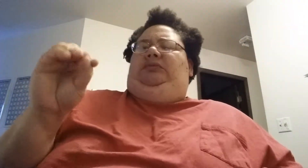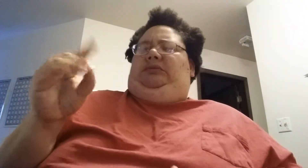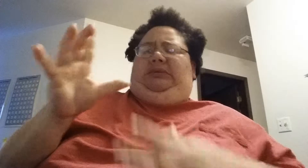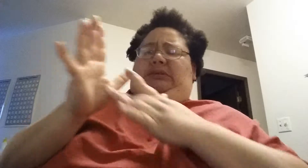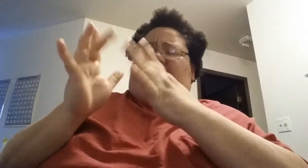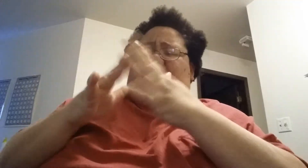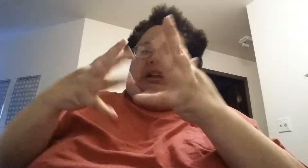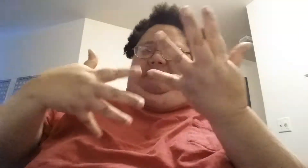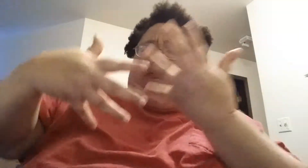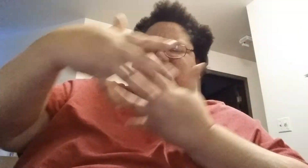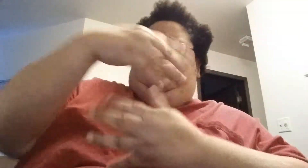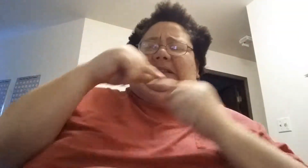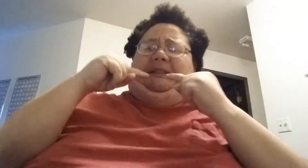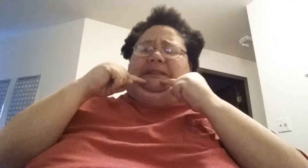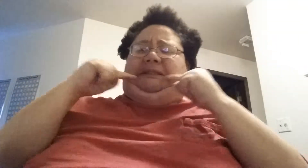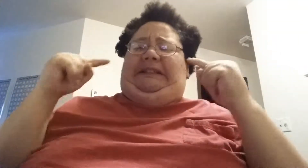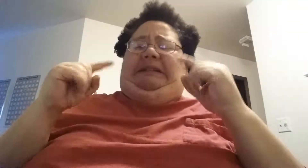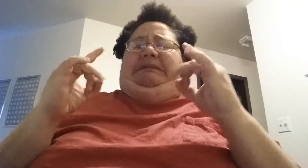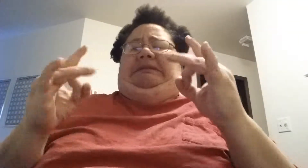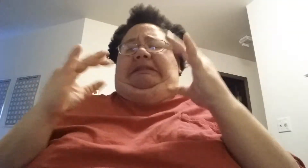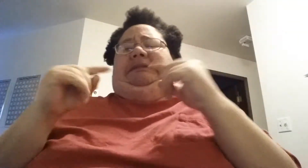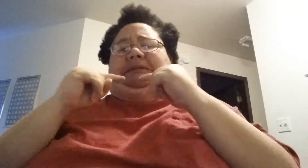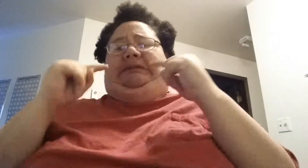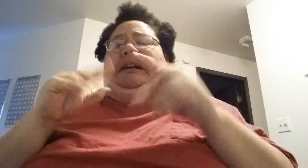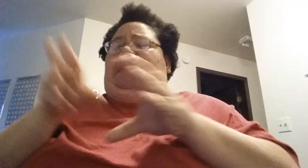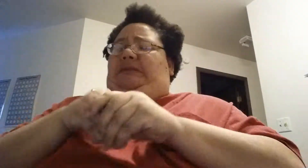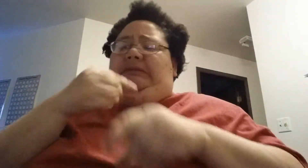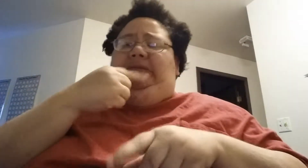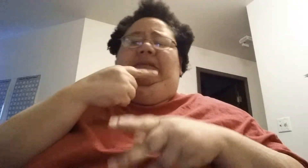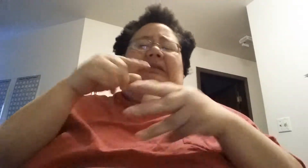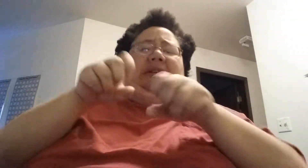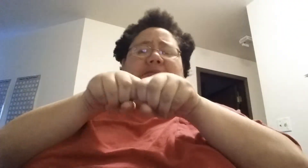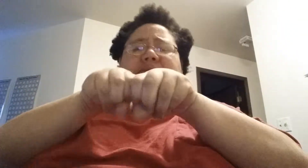If you have been vaccinated, go ahead and get vaccinated now.